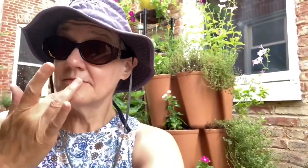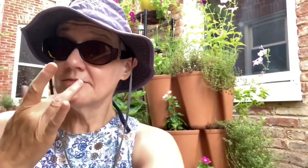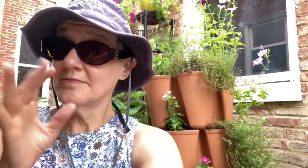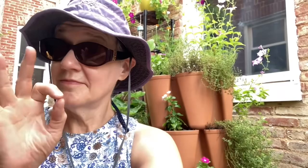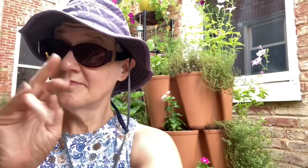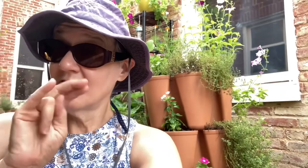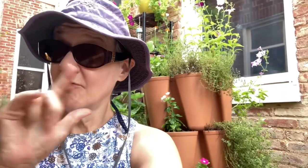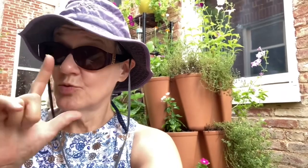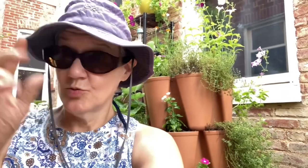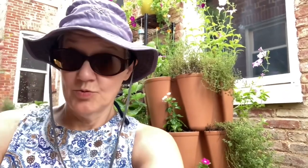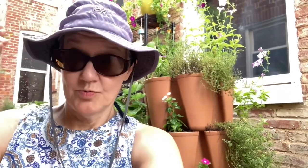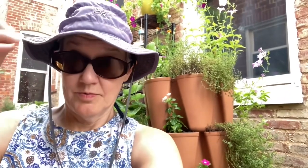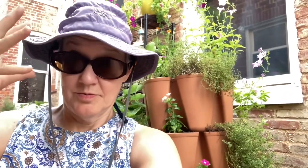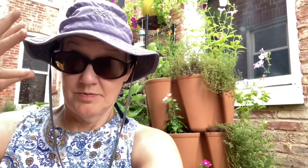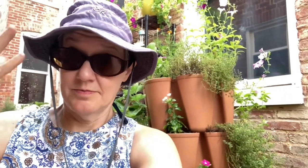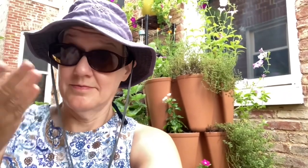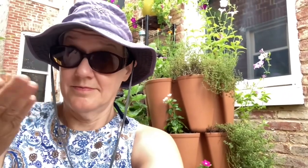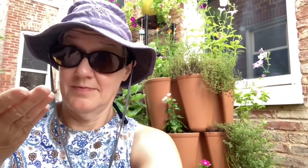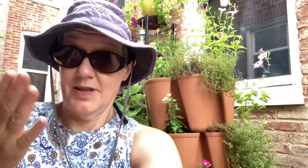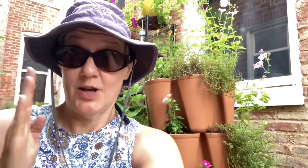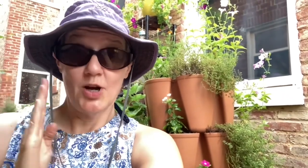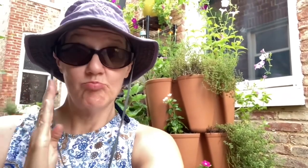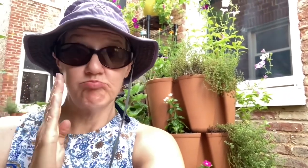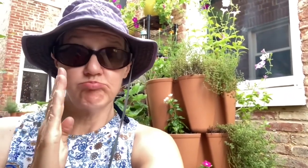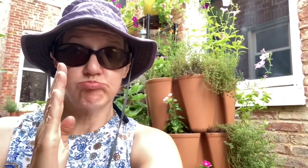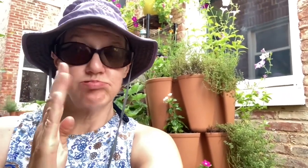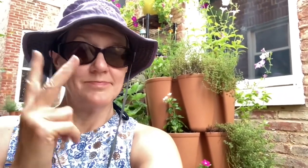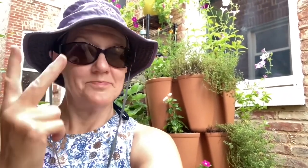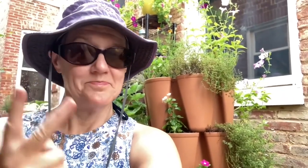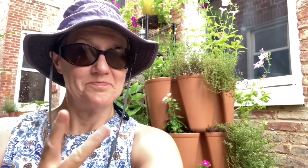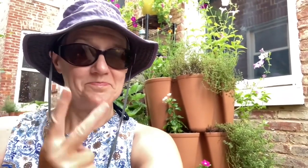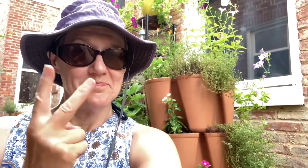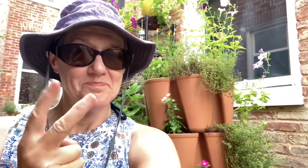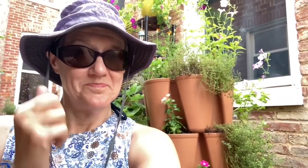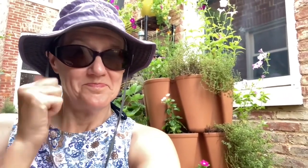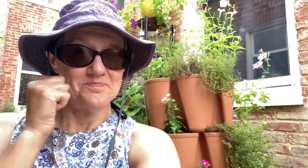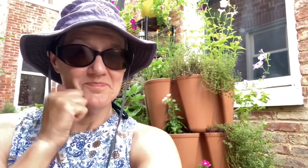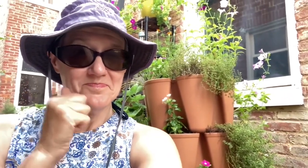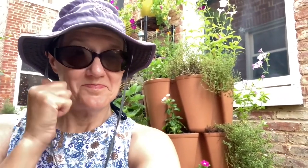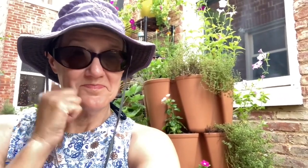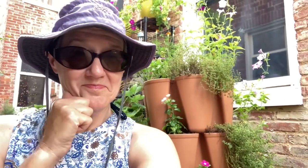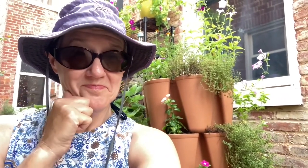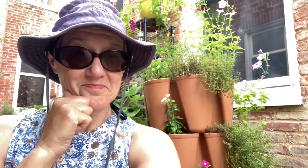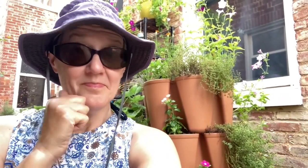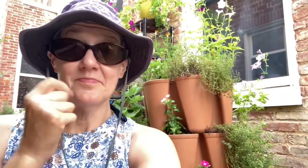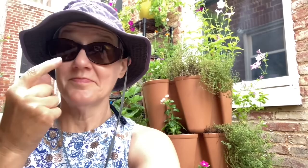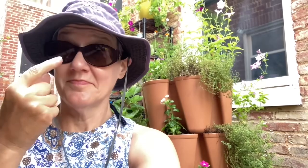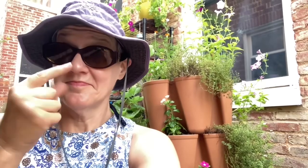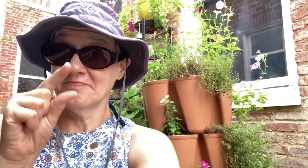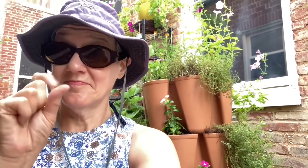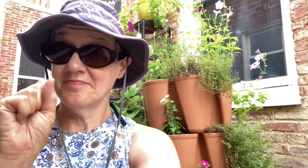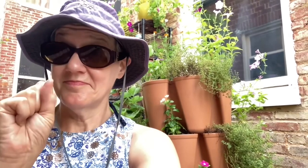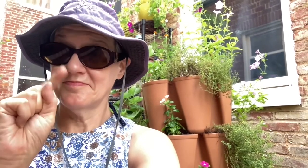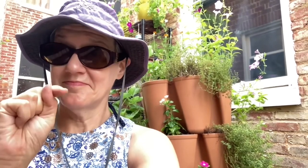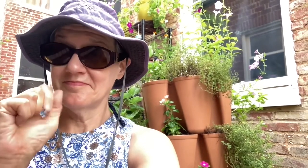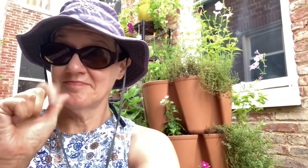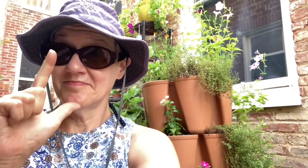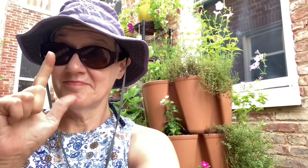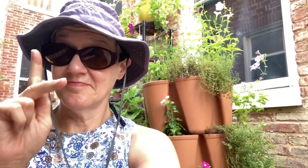Now, periwinkle like full sun. And here on the side of the house, they only get 2 hours of sun a day. Plus, in the